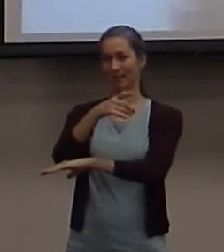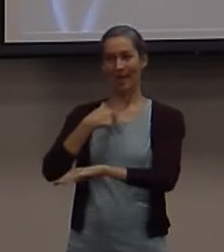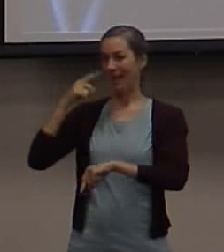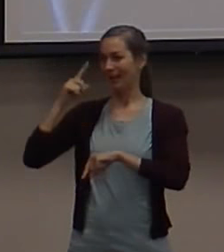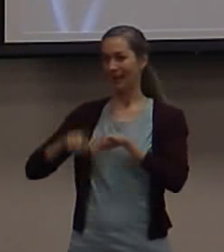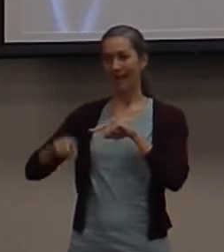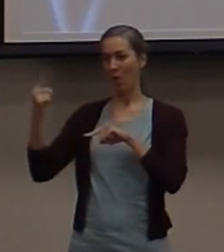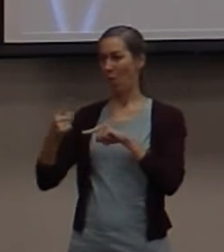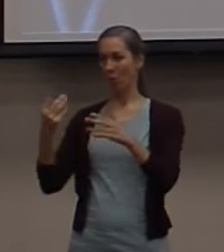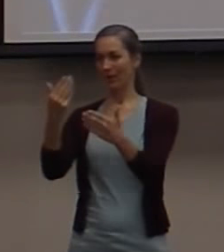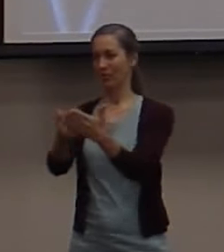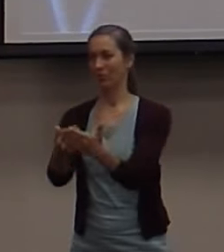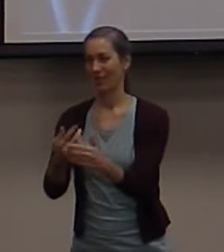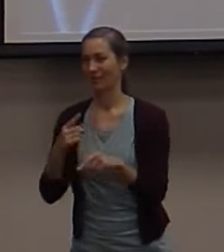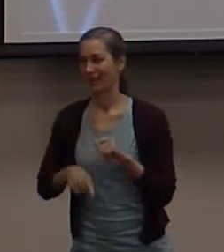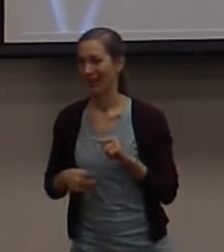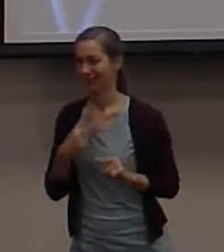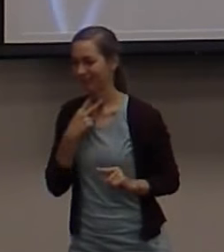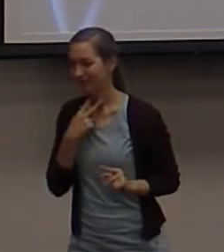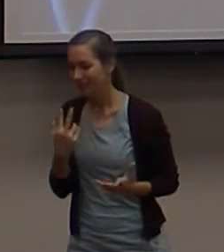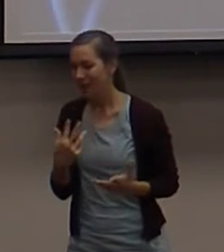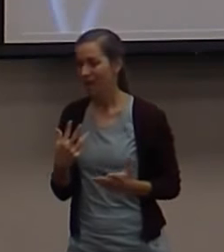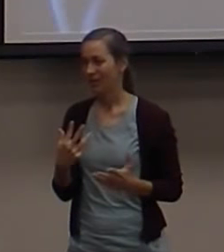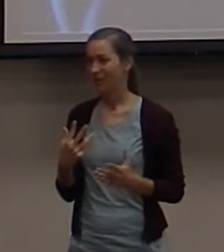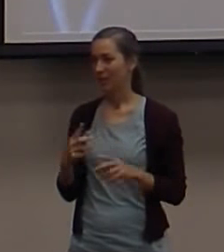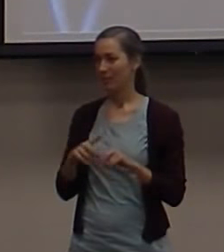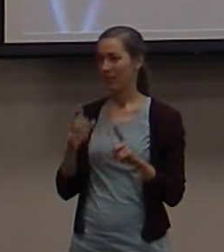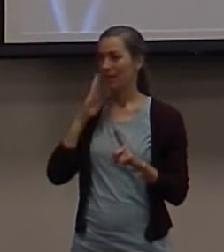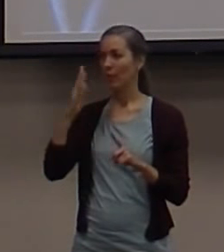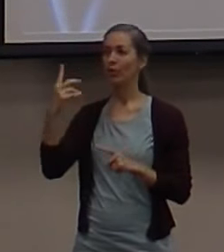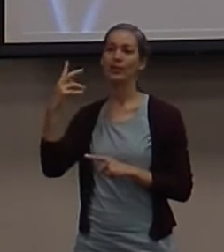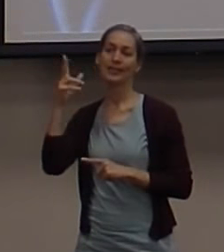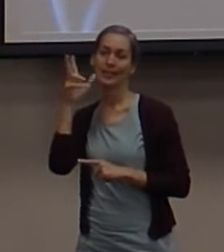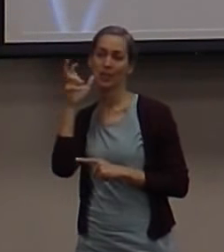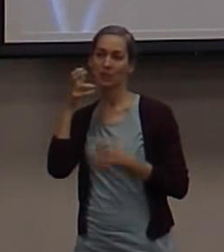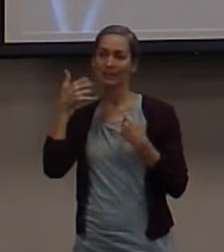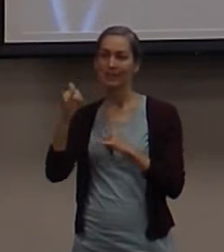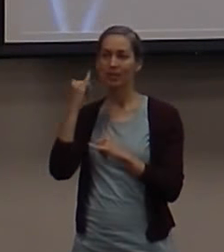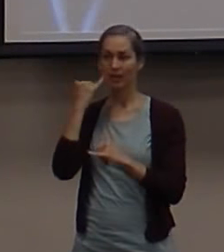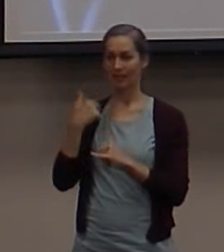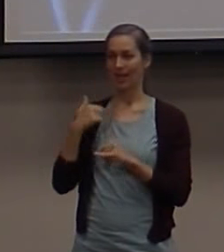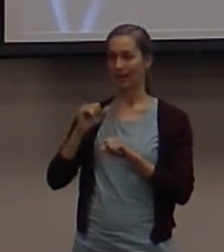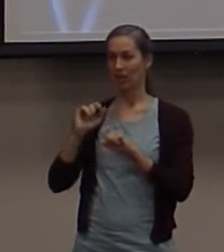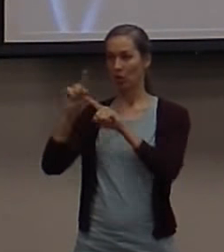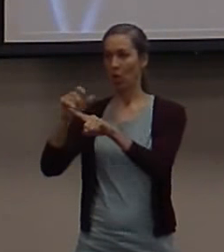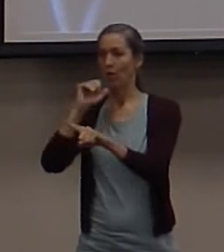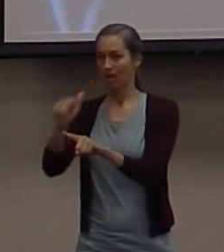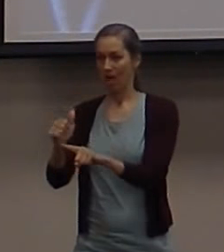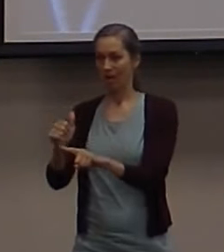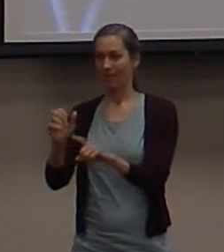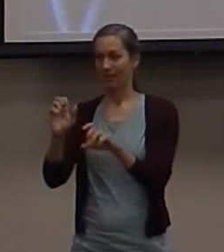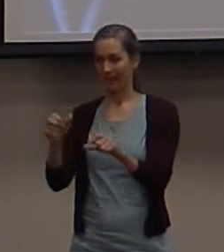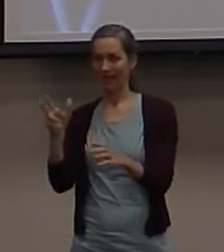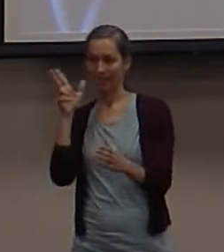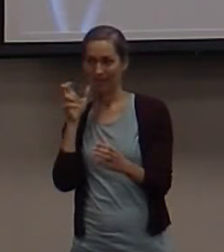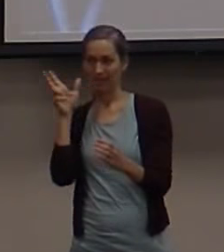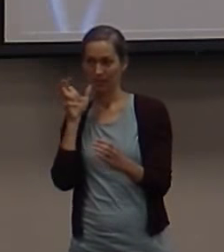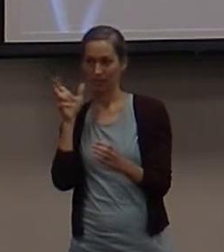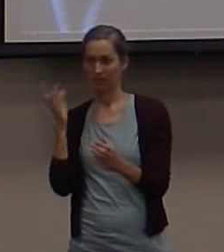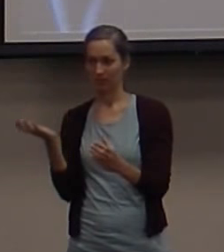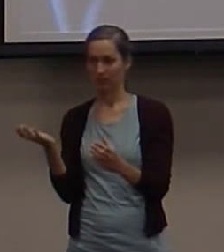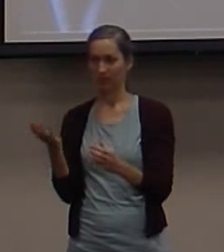not. This youth minister said, I have a small youth ministry in a congregation. There's about 90,